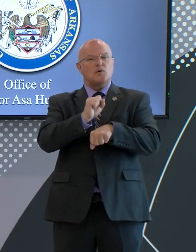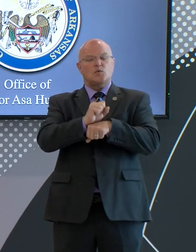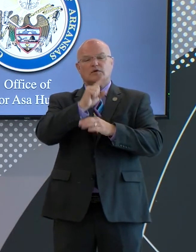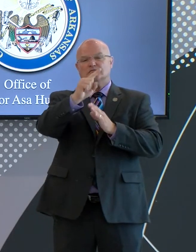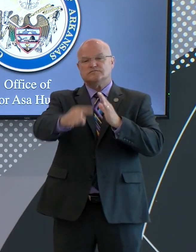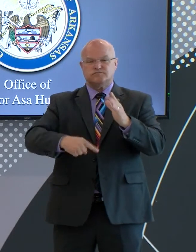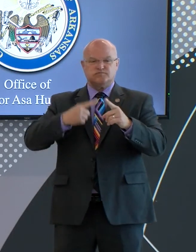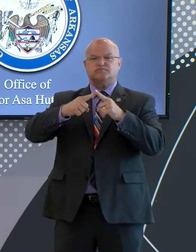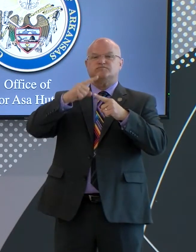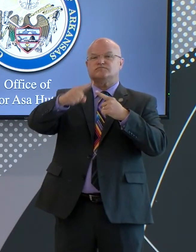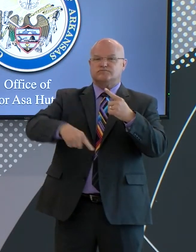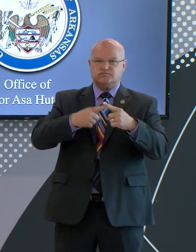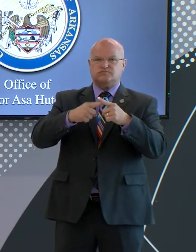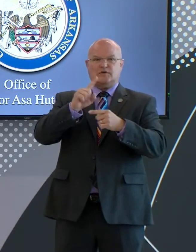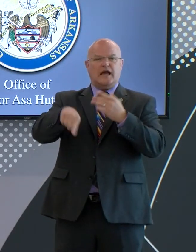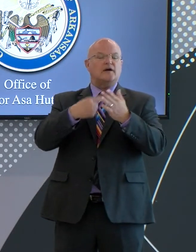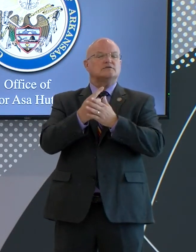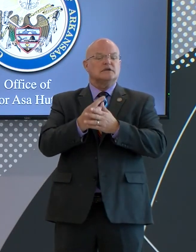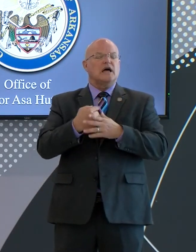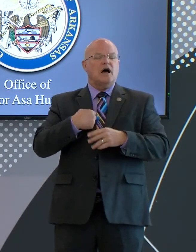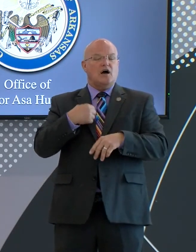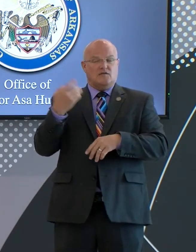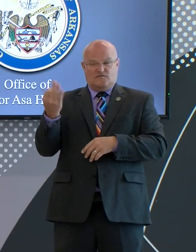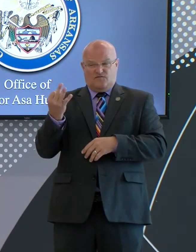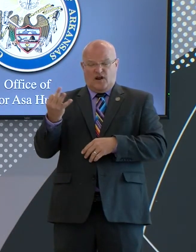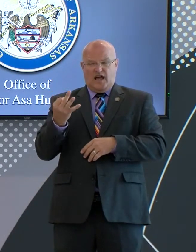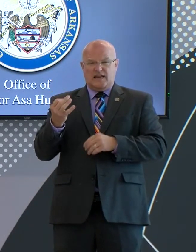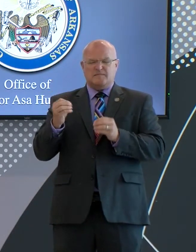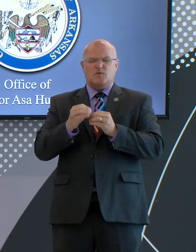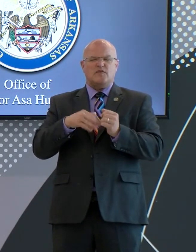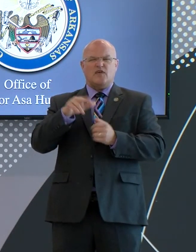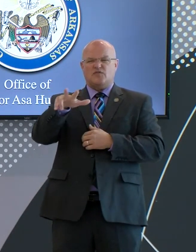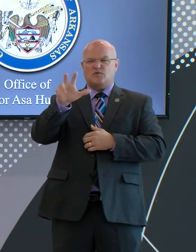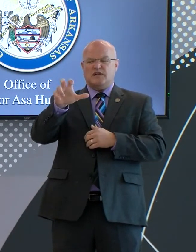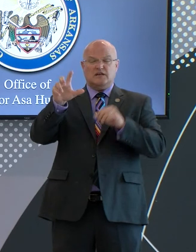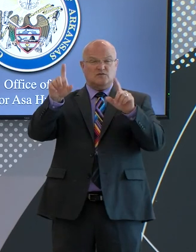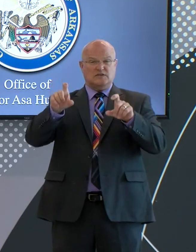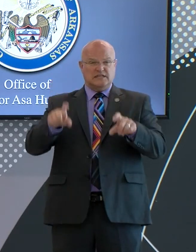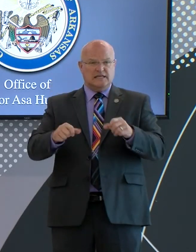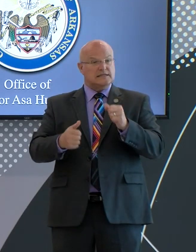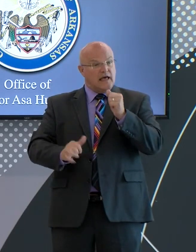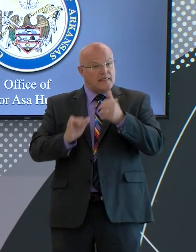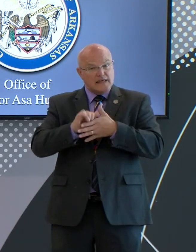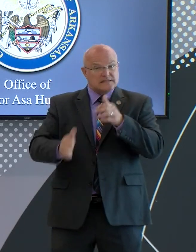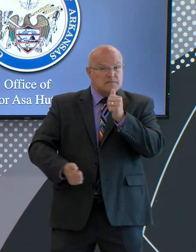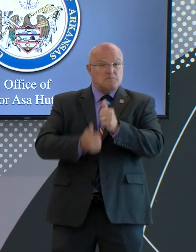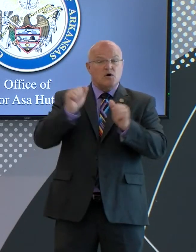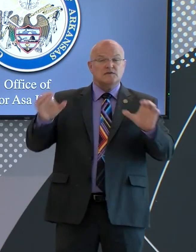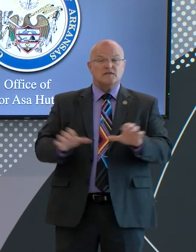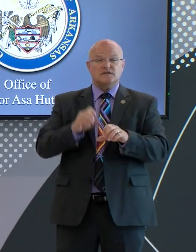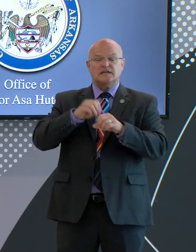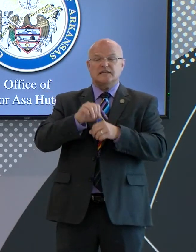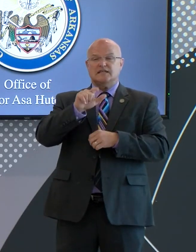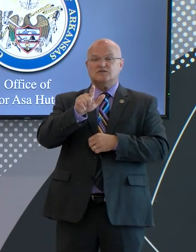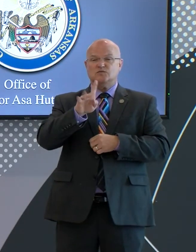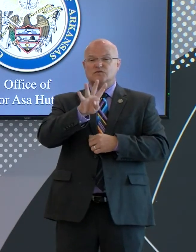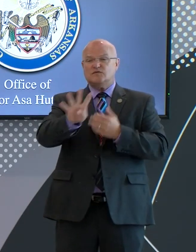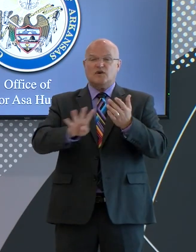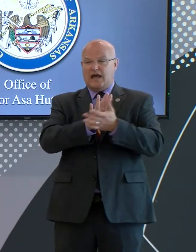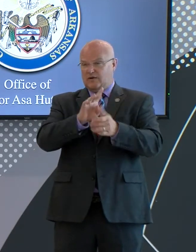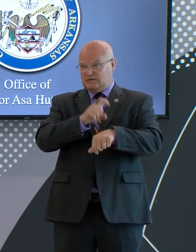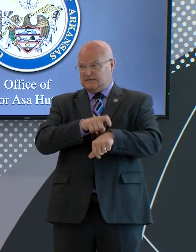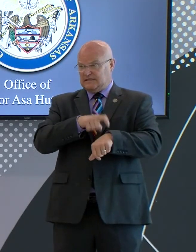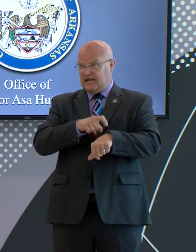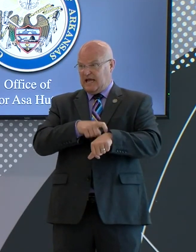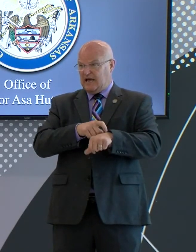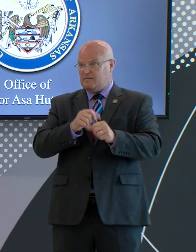the clock, and on Friday, they did over 300 tests, which is the most they've done in one 24-hour period.